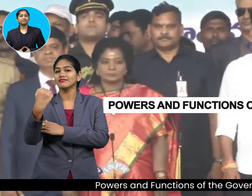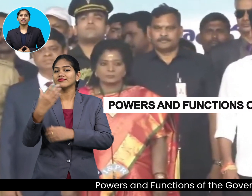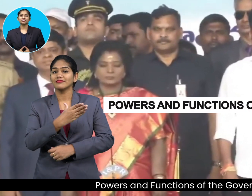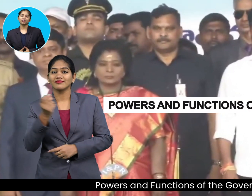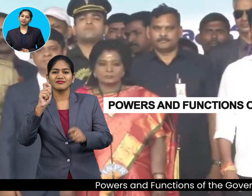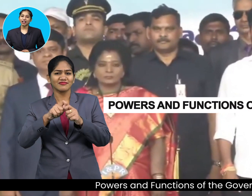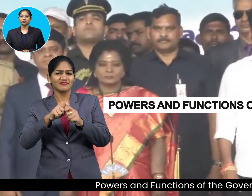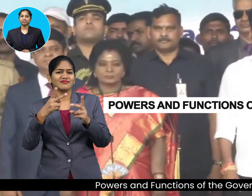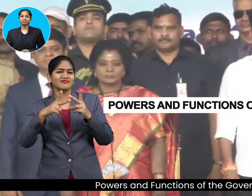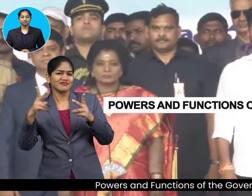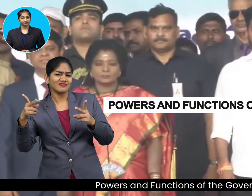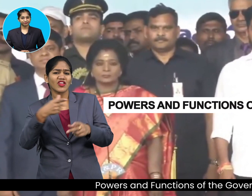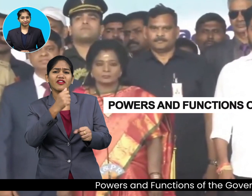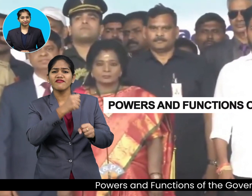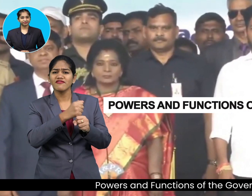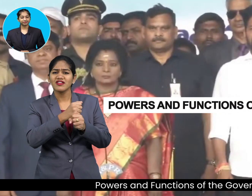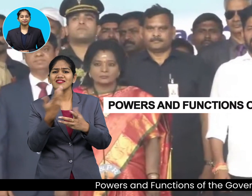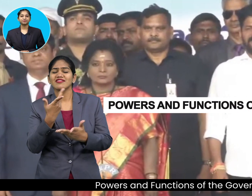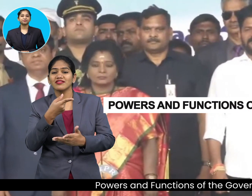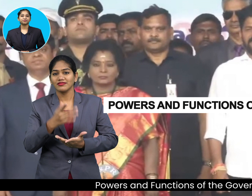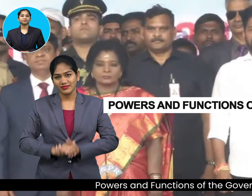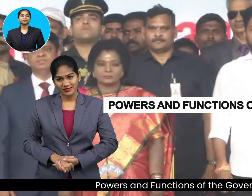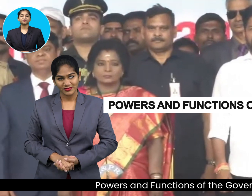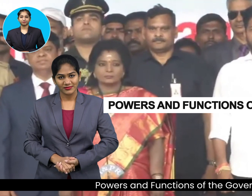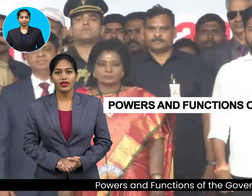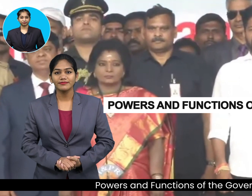Powers and functions of the governor.